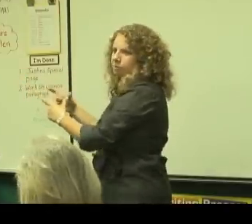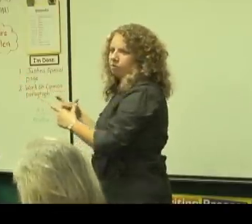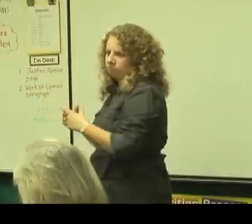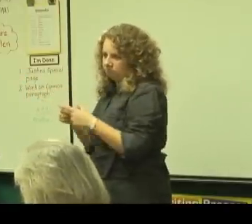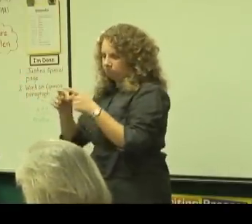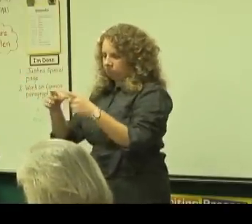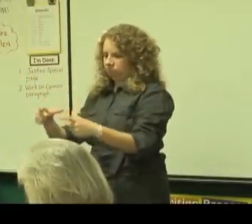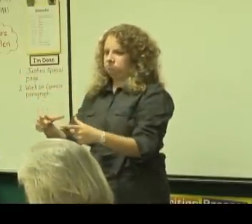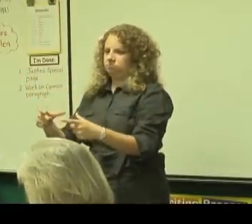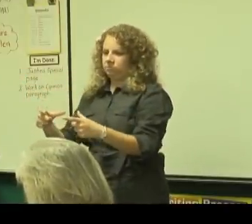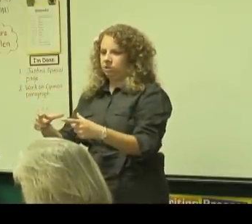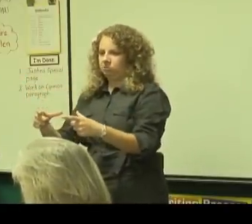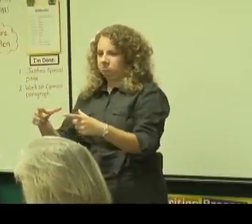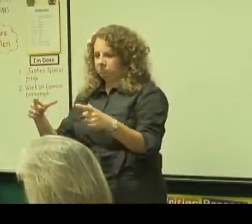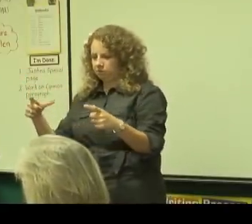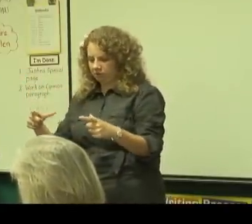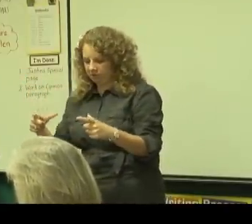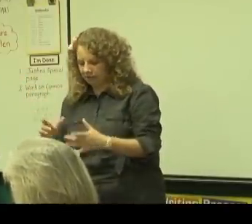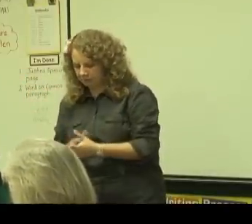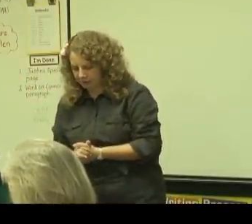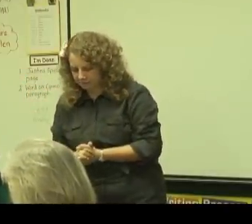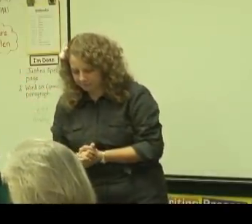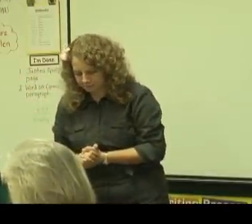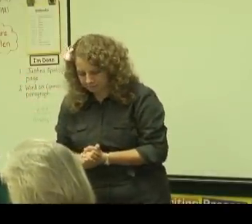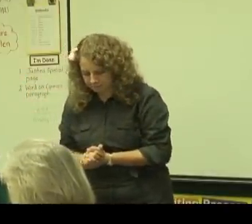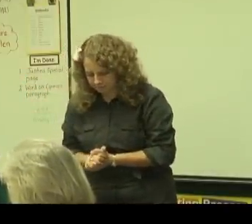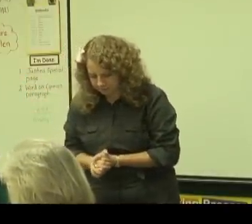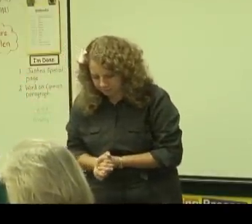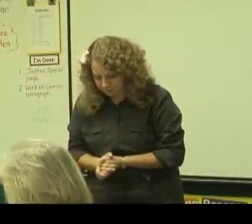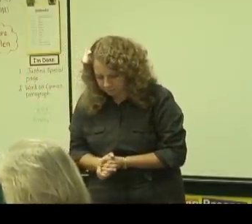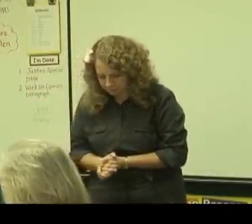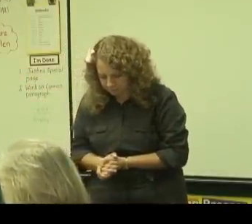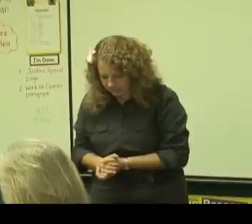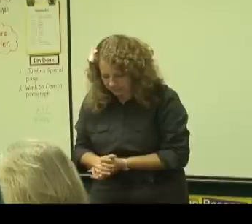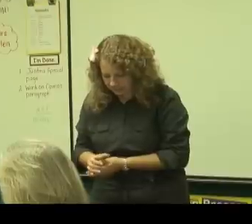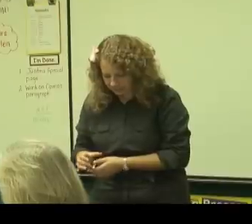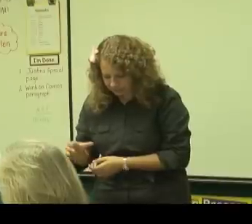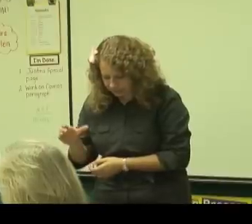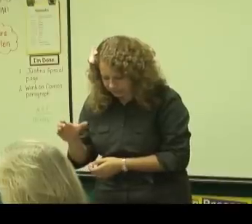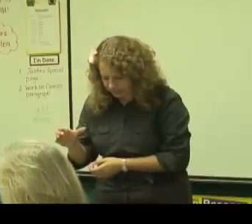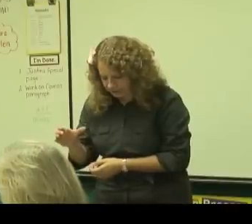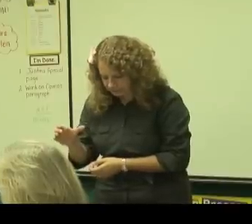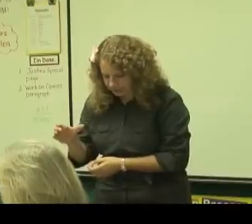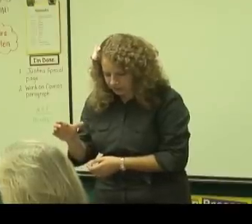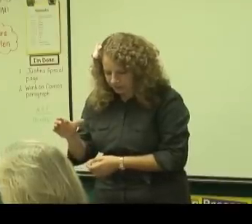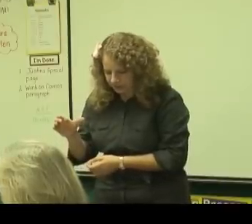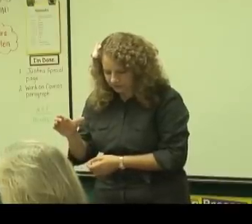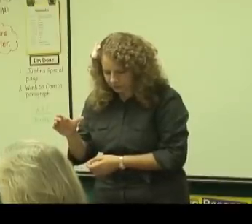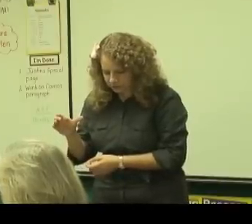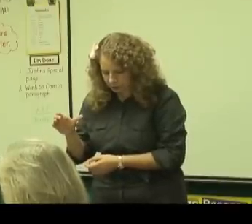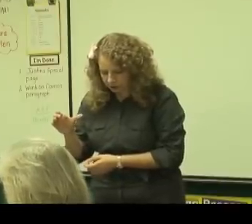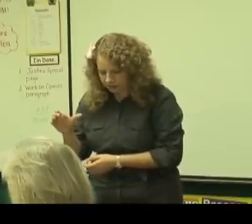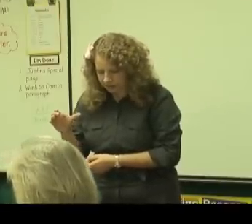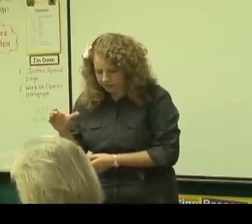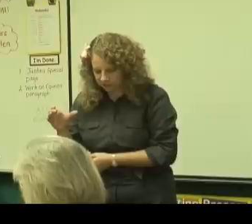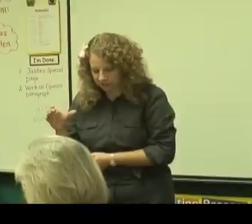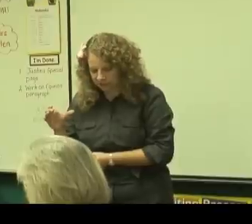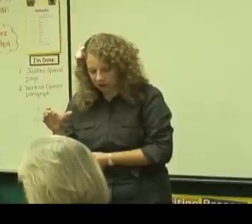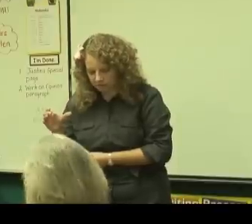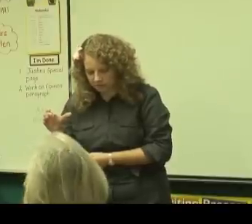table. And something like that, okay? Okay, now with the C. It's for small container-like objects